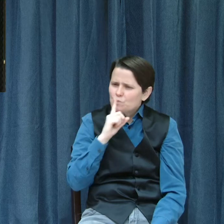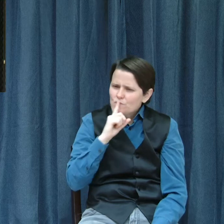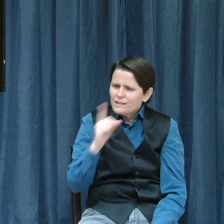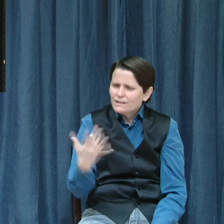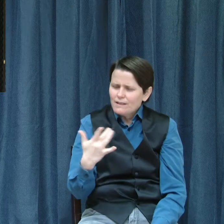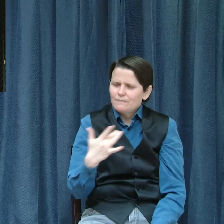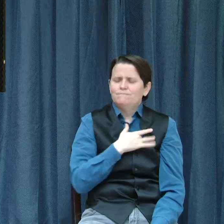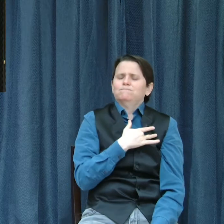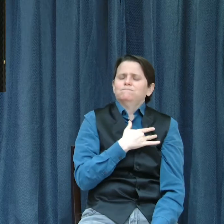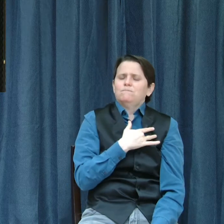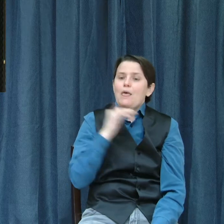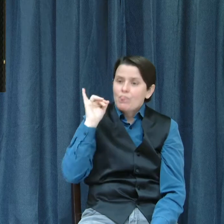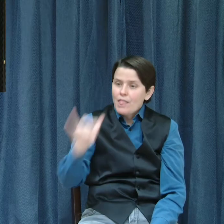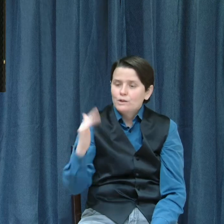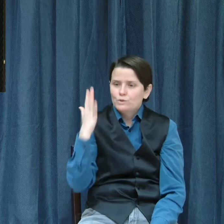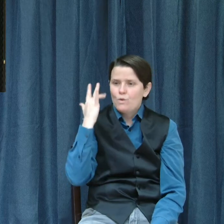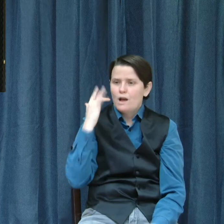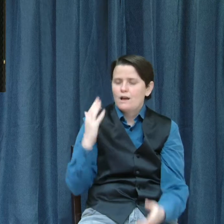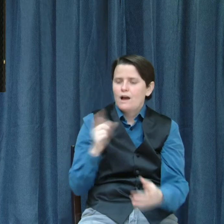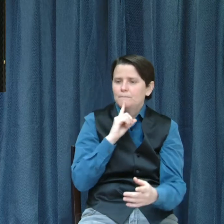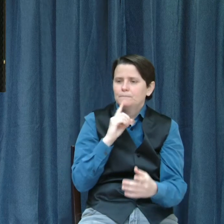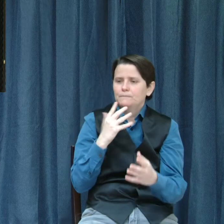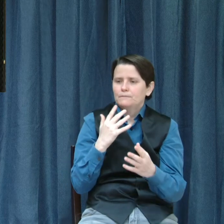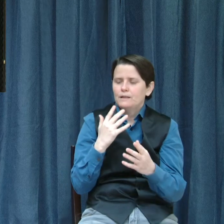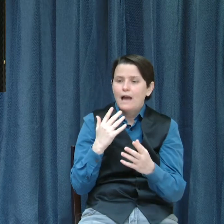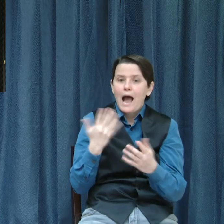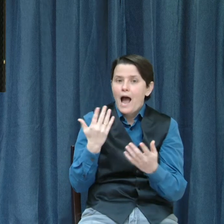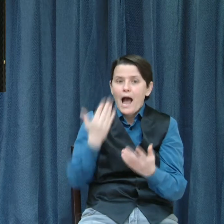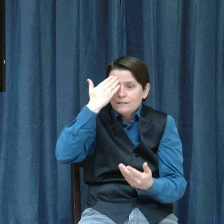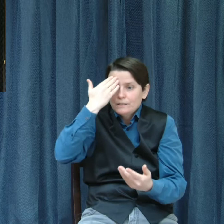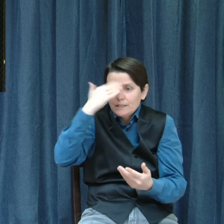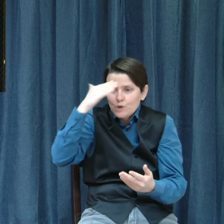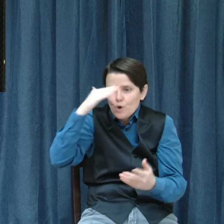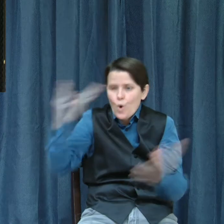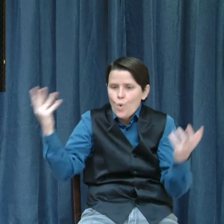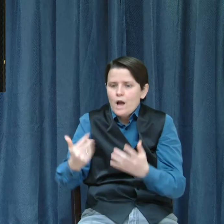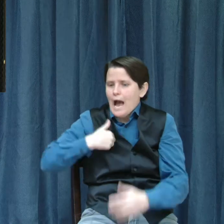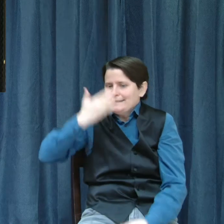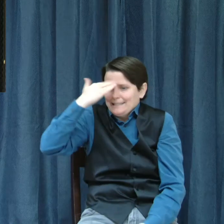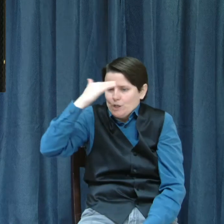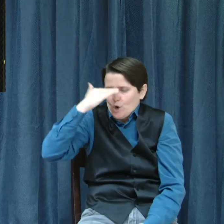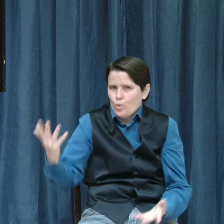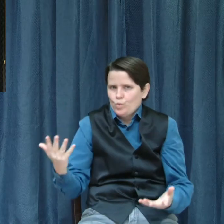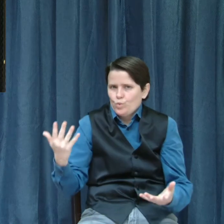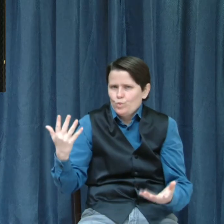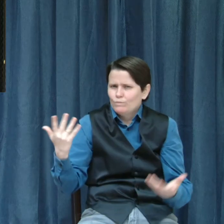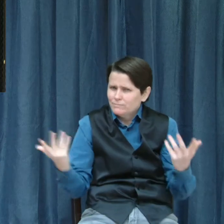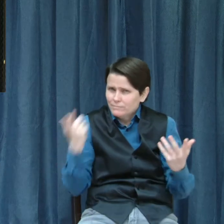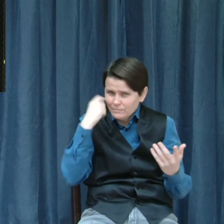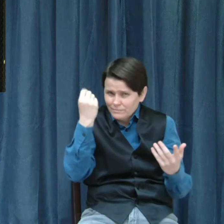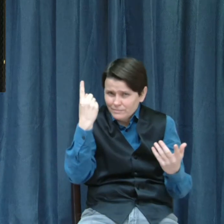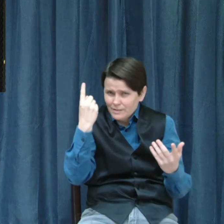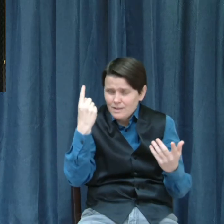And that's why I'm sharing it, because I didn't know what I didn't know. Right? And I had a huge awakening